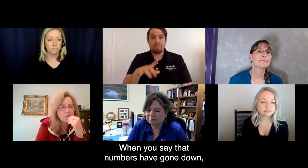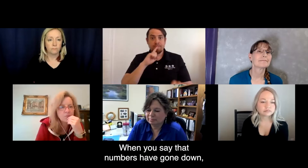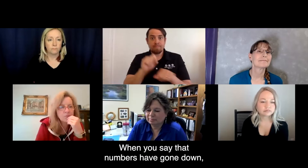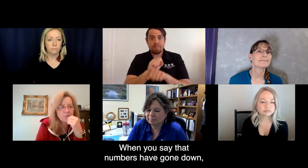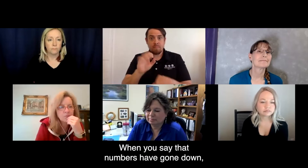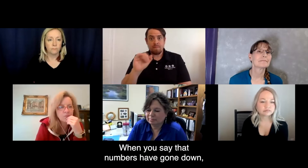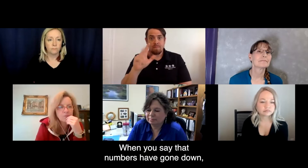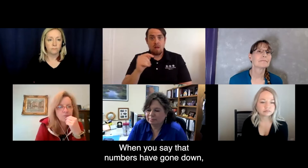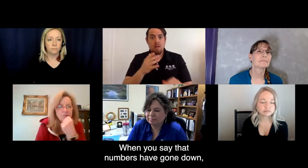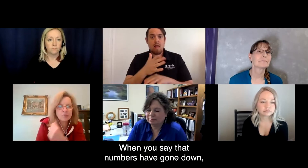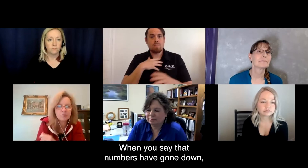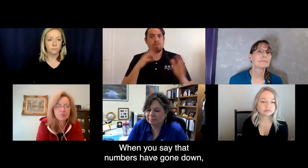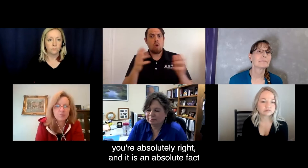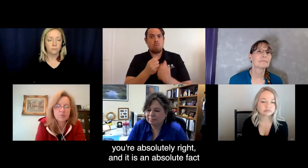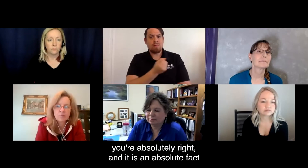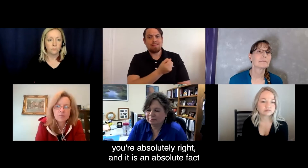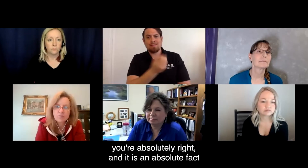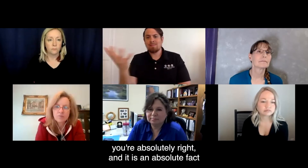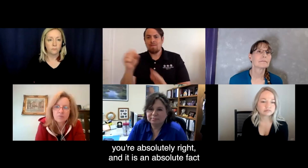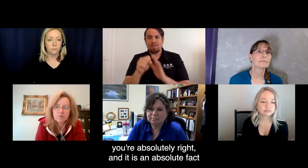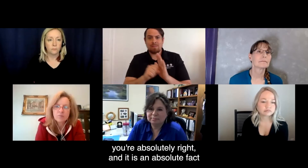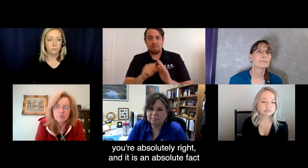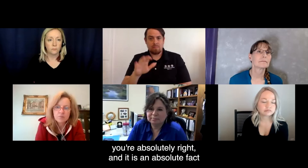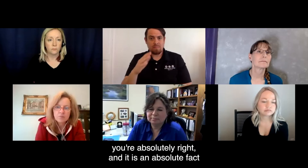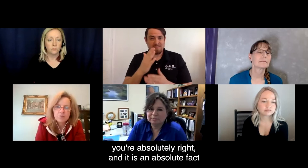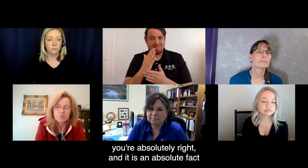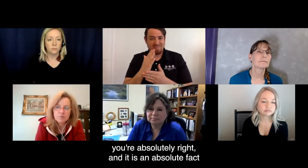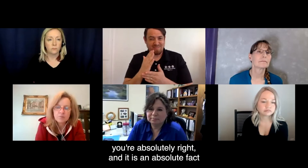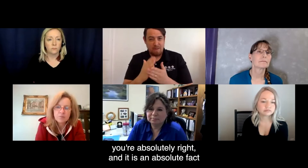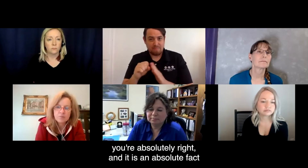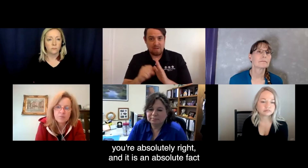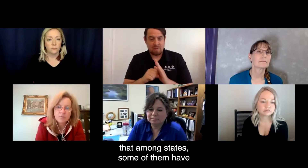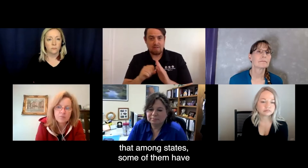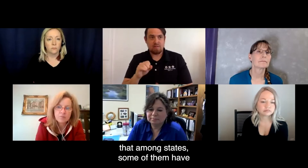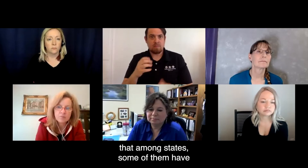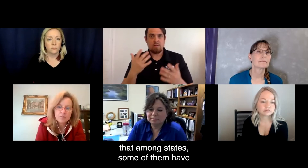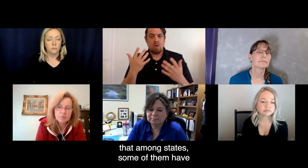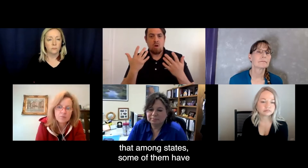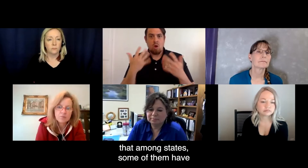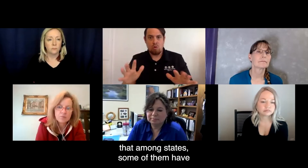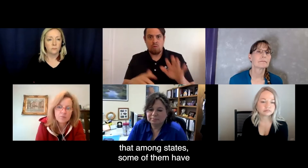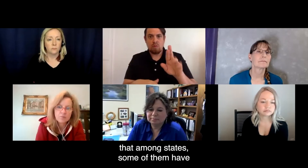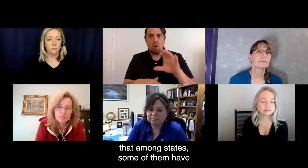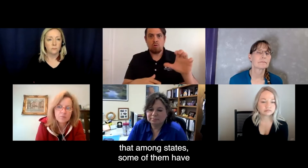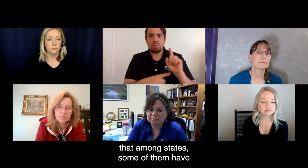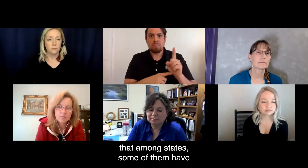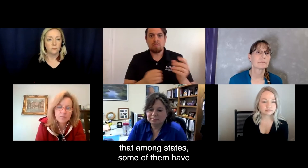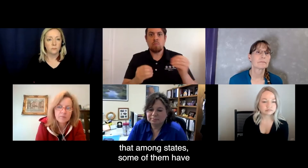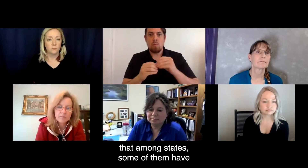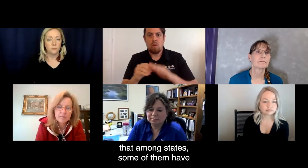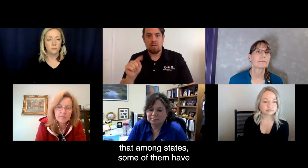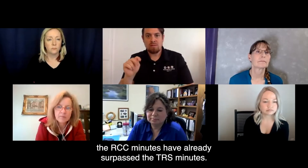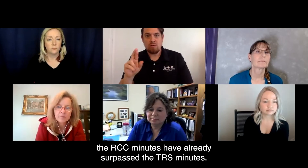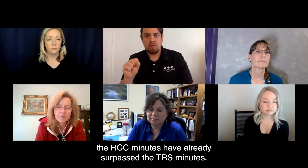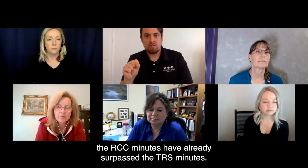When you say that numbers have gone down, you're absolutely right. And it is an absolute fact that among states, some of them